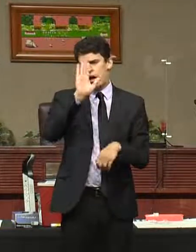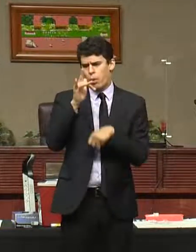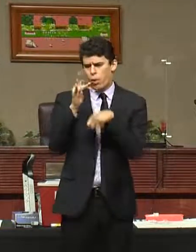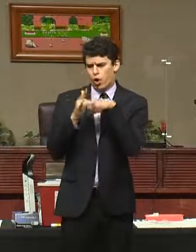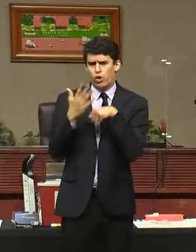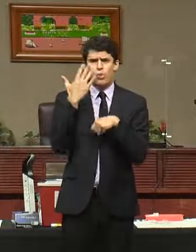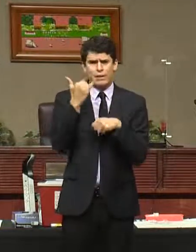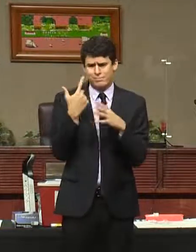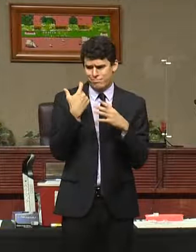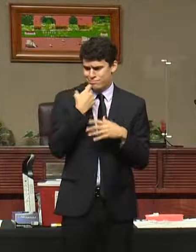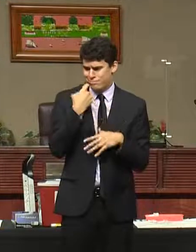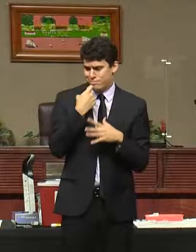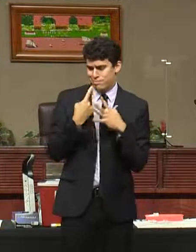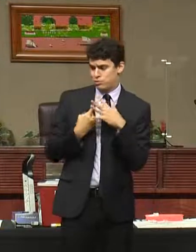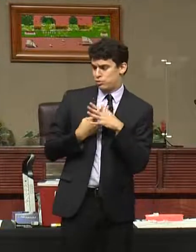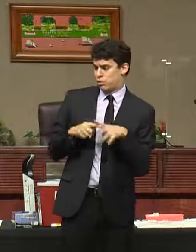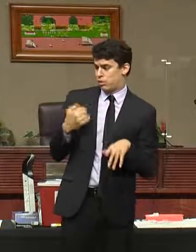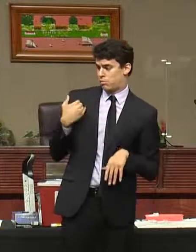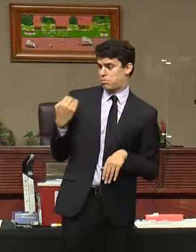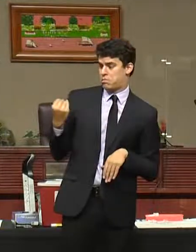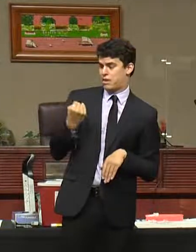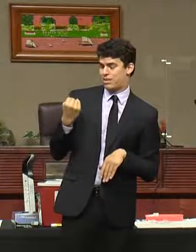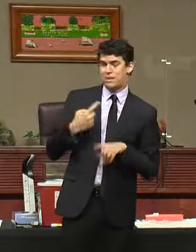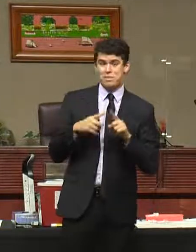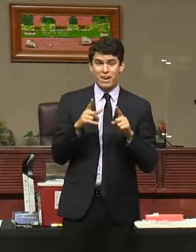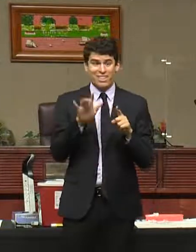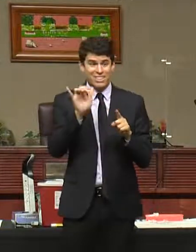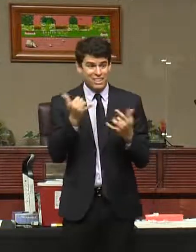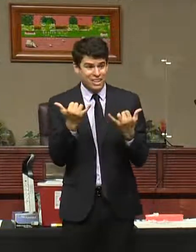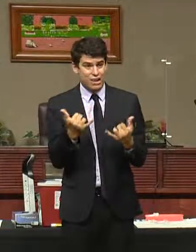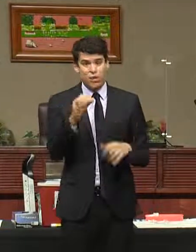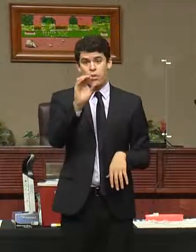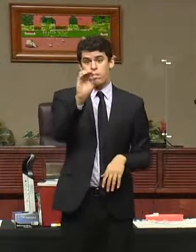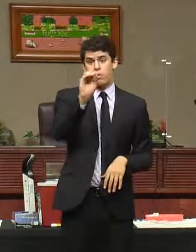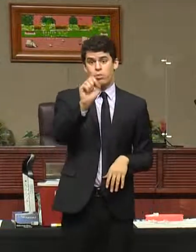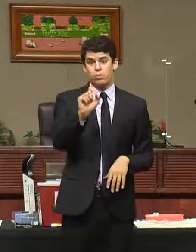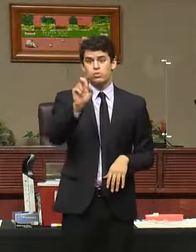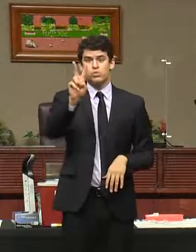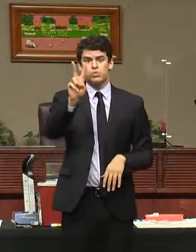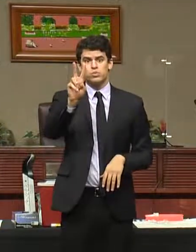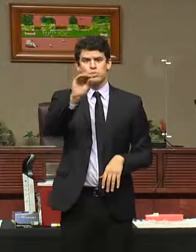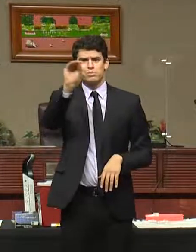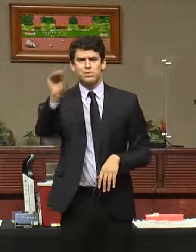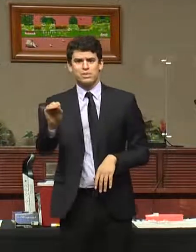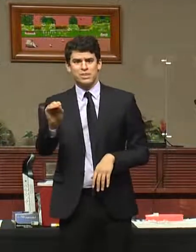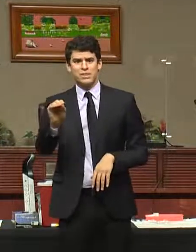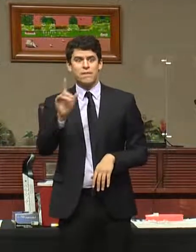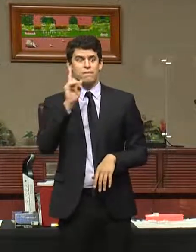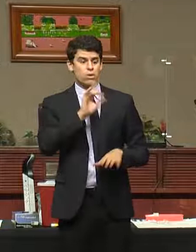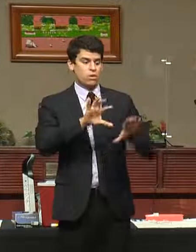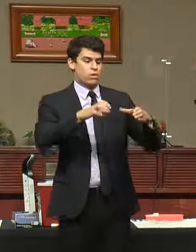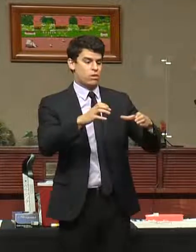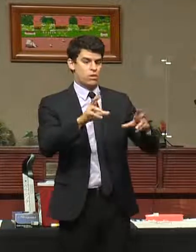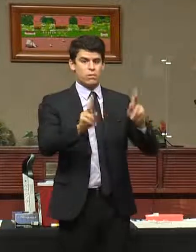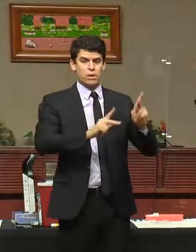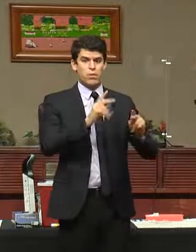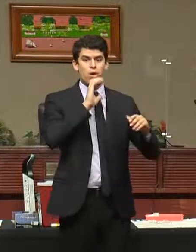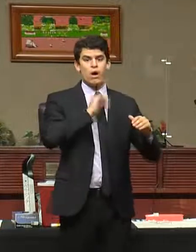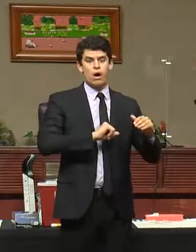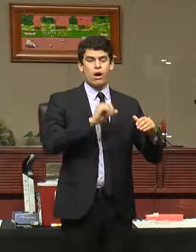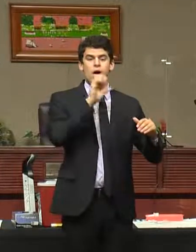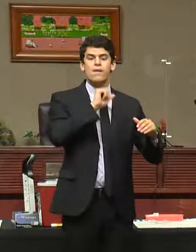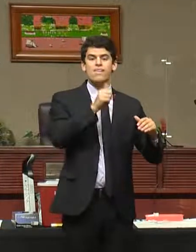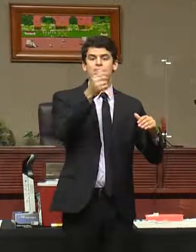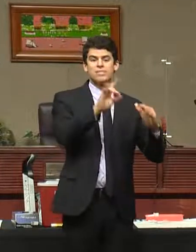that, but that's 0.21% of the population in that age group. And residents who have